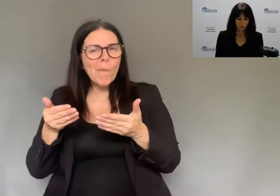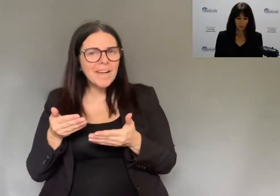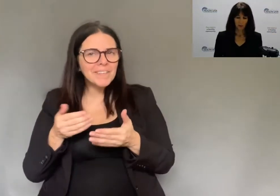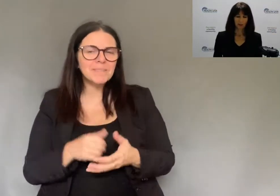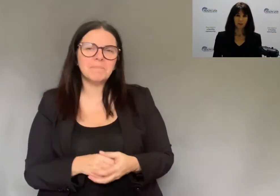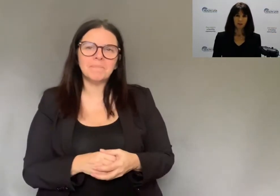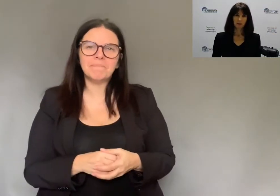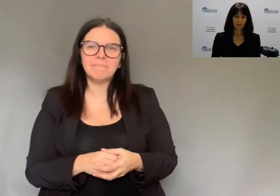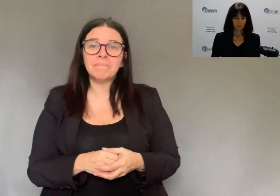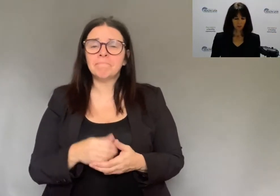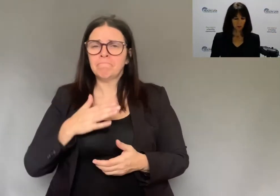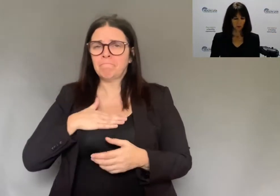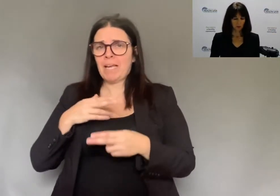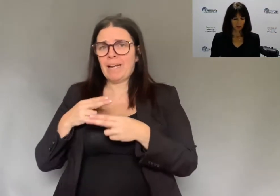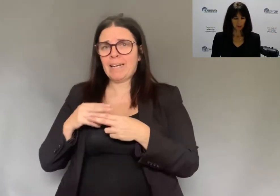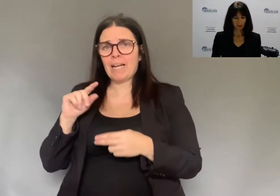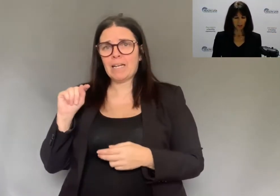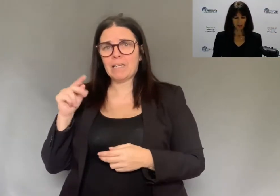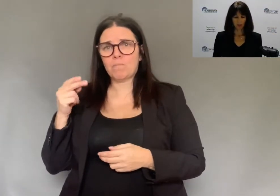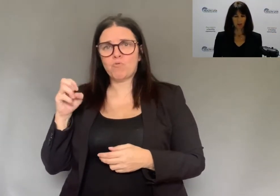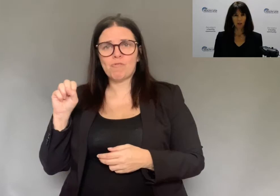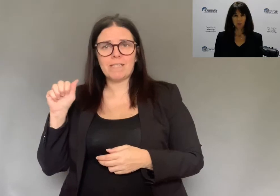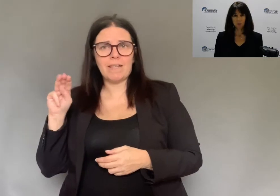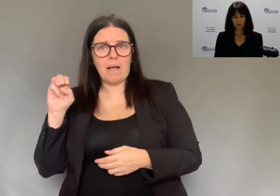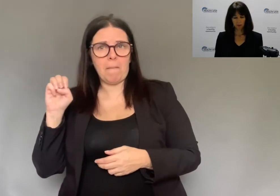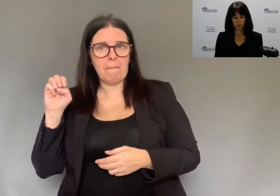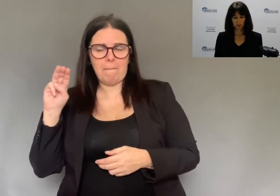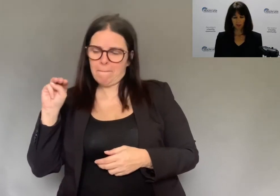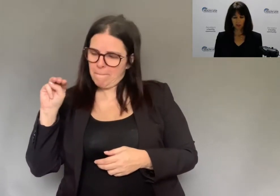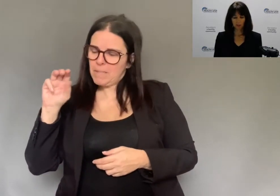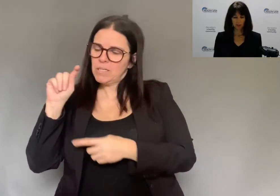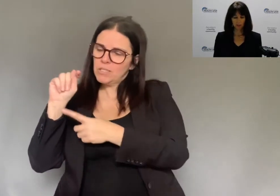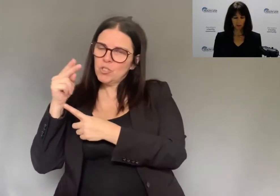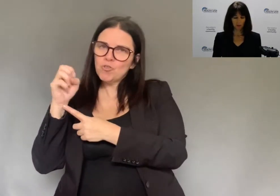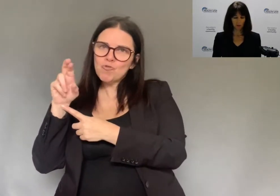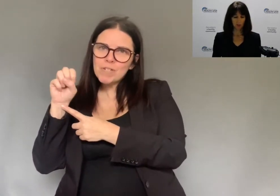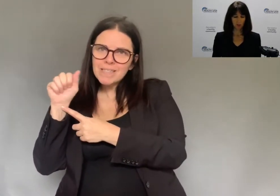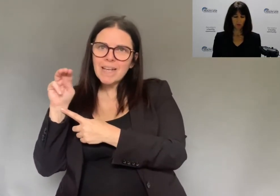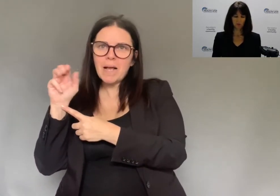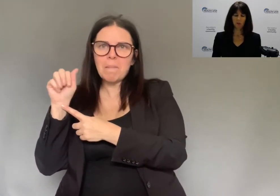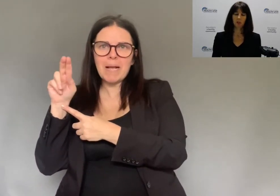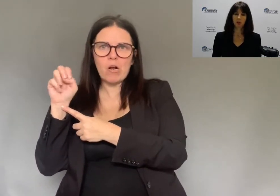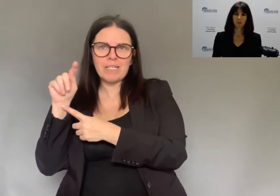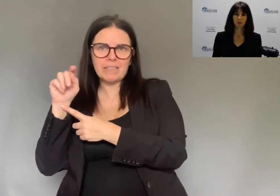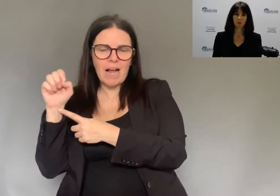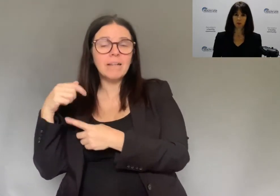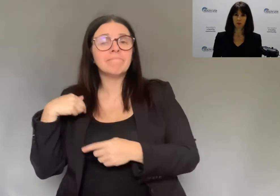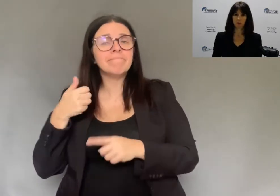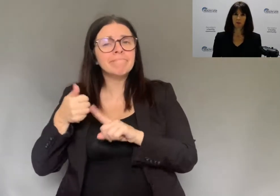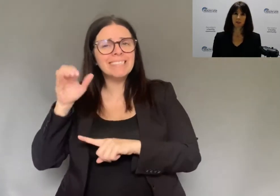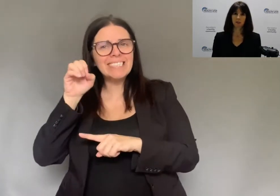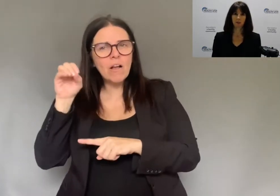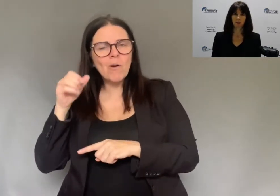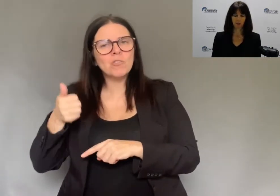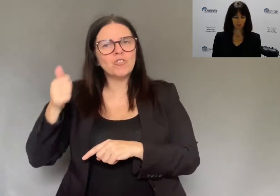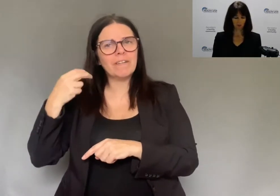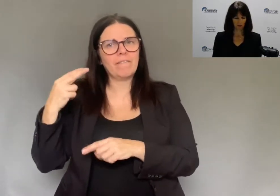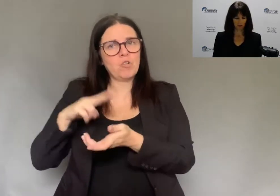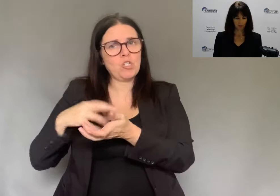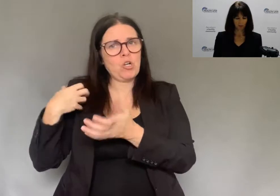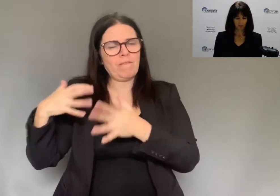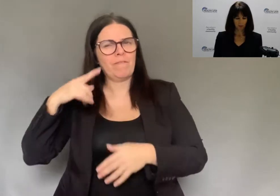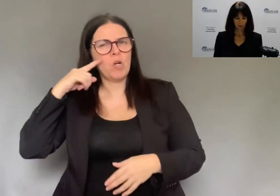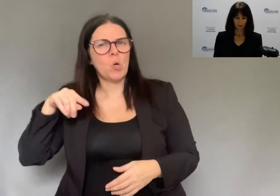Welcome everyone. Thank you for joining us today. I'm Theresa Marentette, CEO and Chief Nursing Officer of the Windsor-Essex County Health